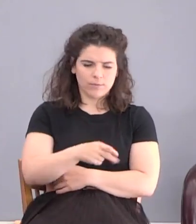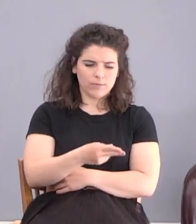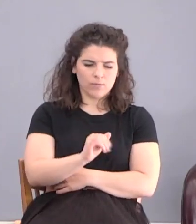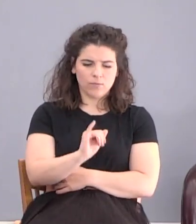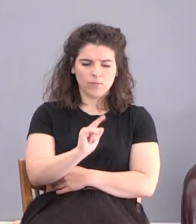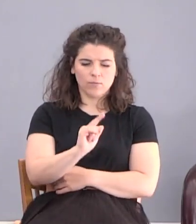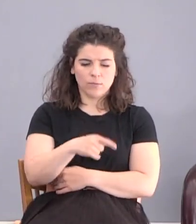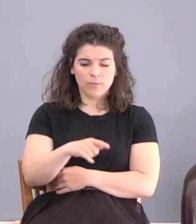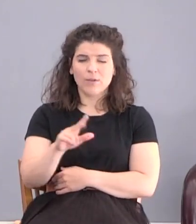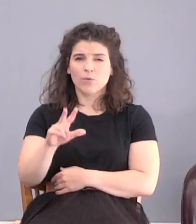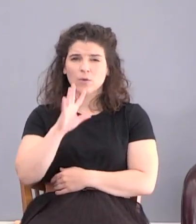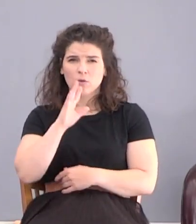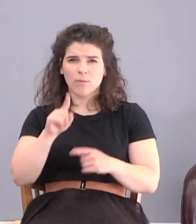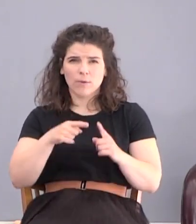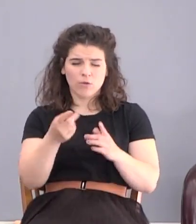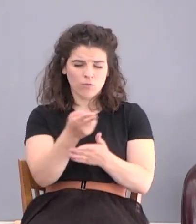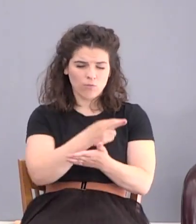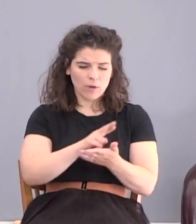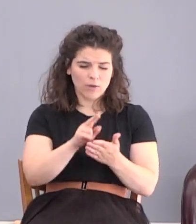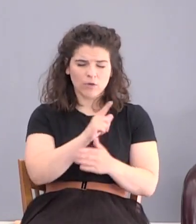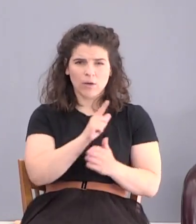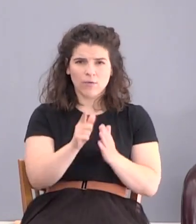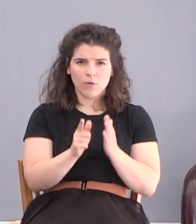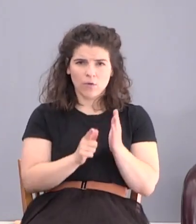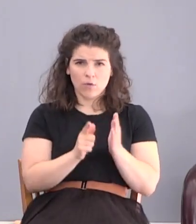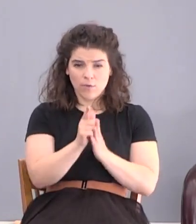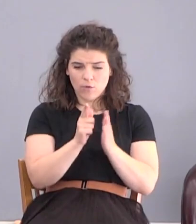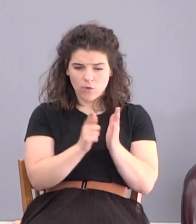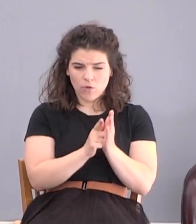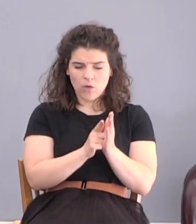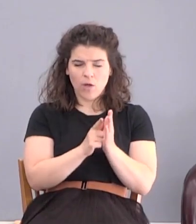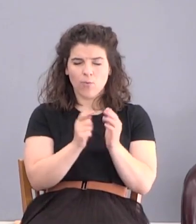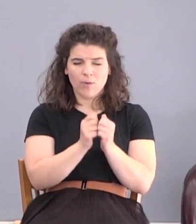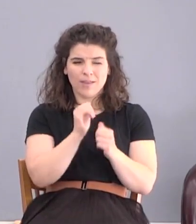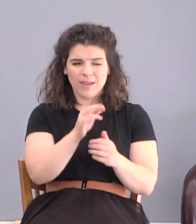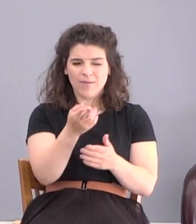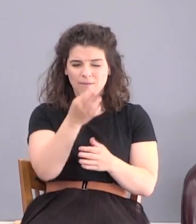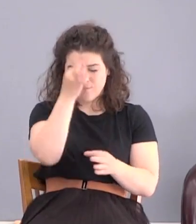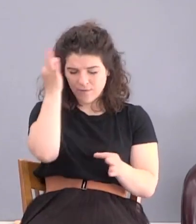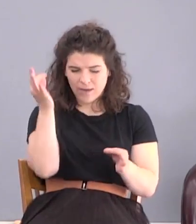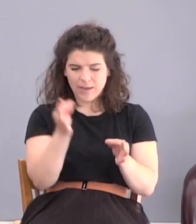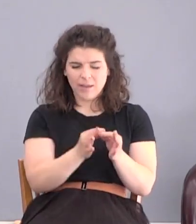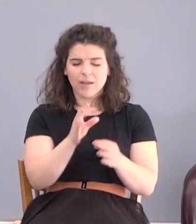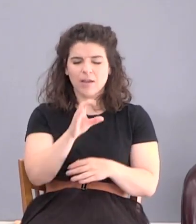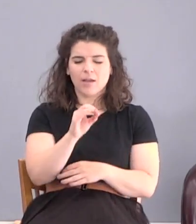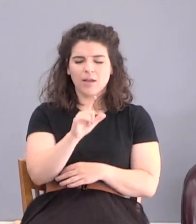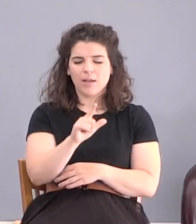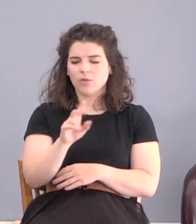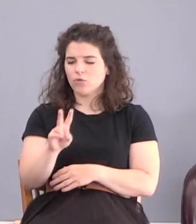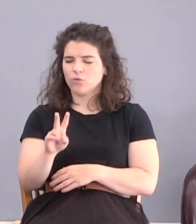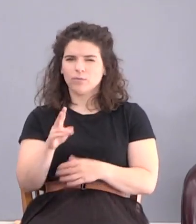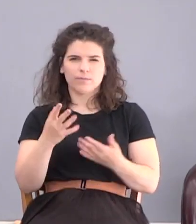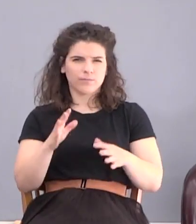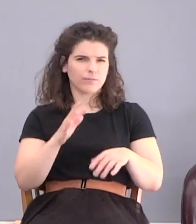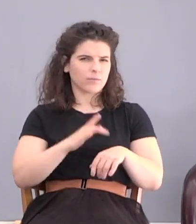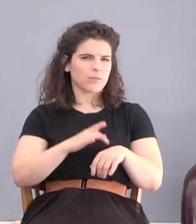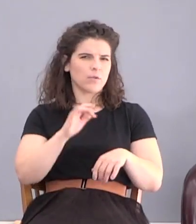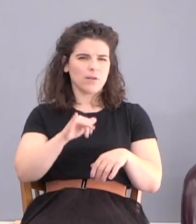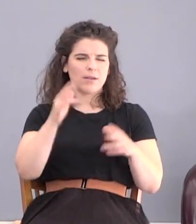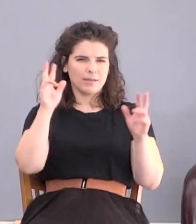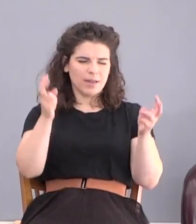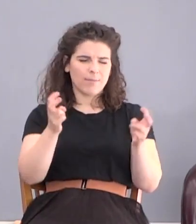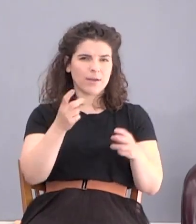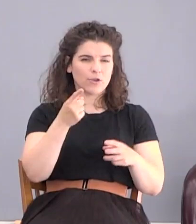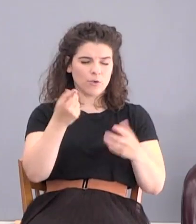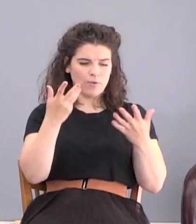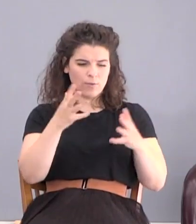faith, in Colossians 2, he touched on this already in verse 6, as ye have therefore received Christ Jesus